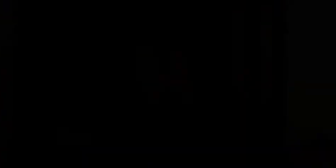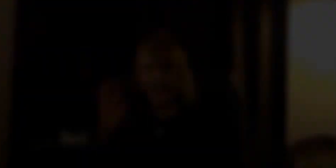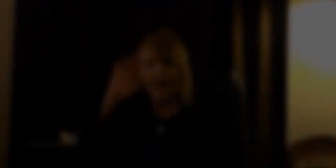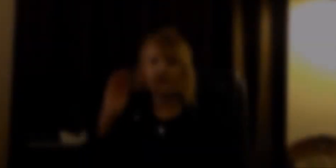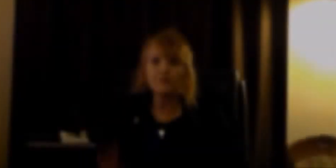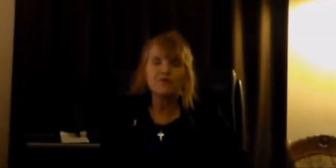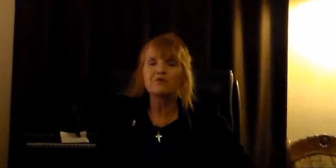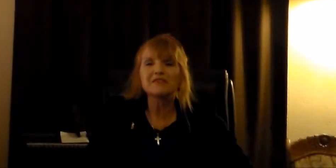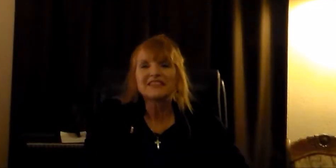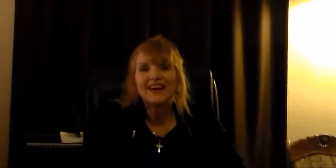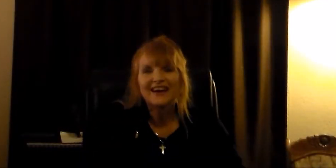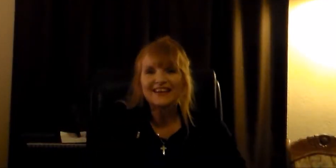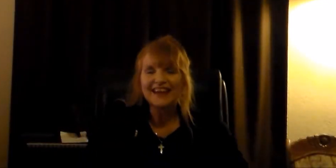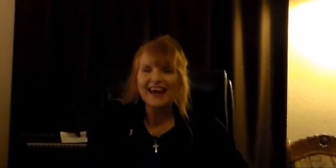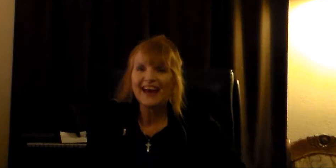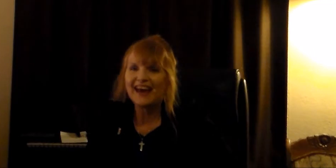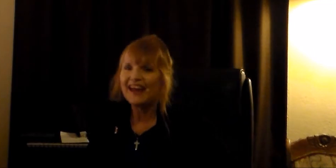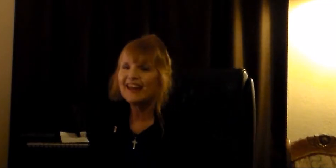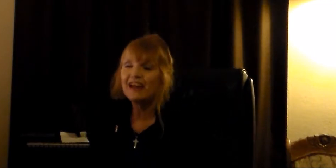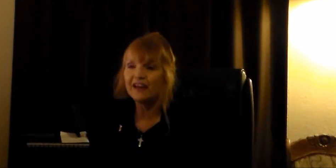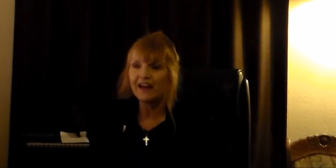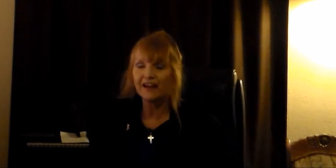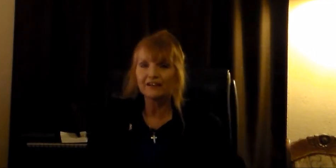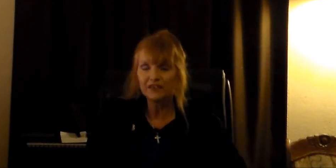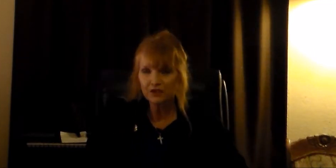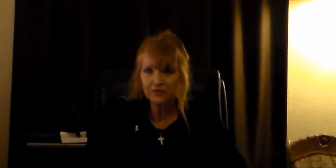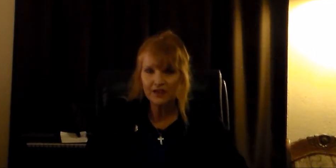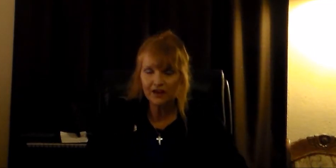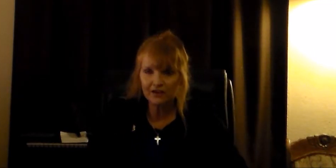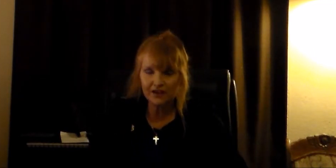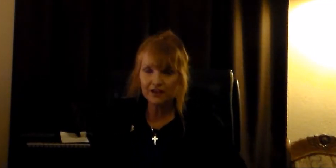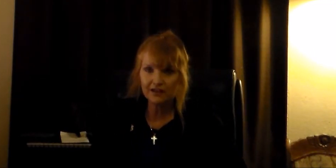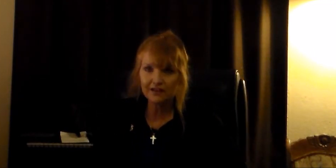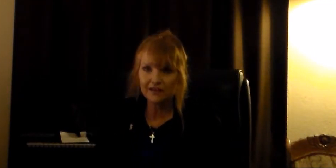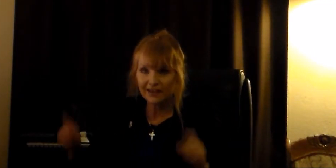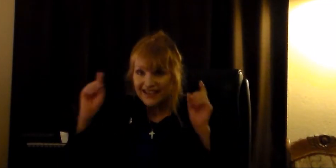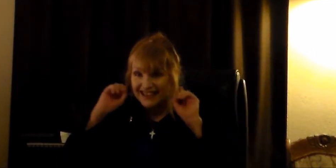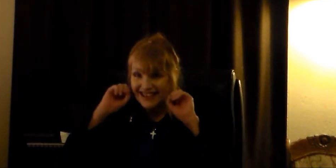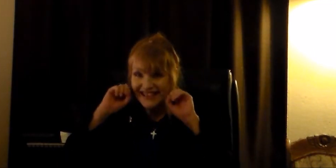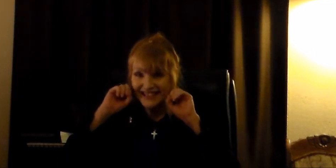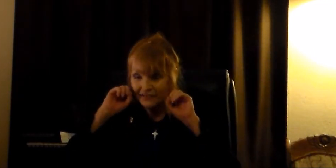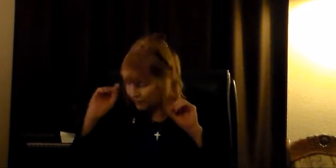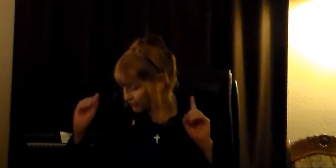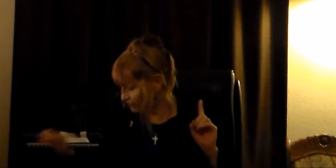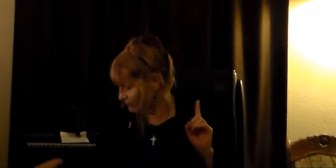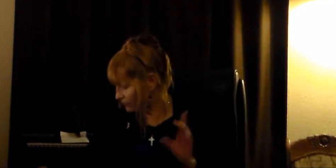Hey, I have room for one more song, yay! This one's called Listen.